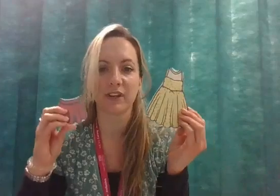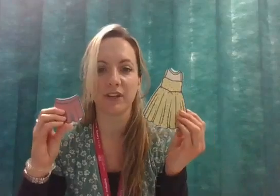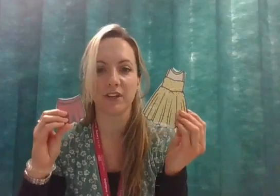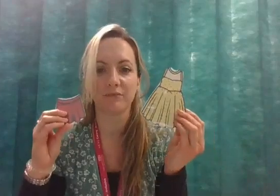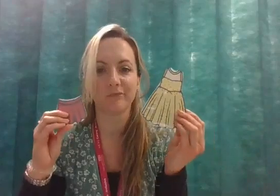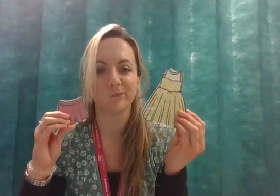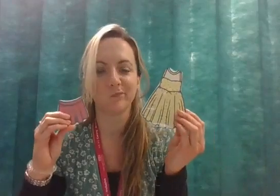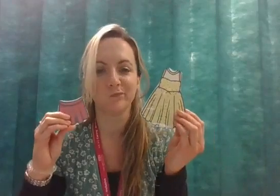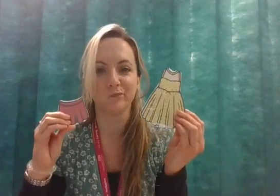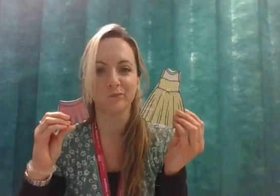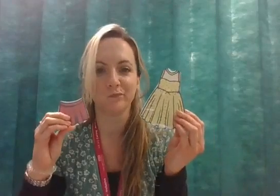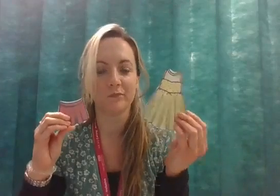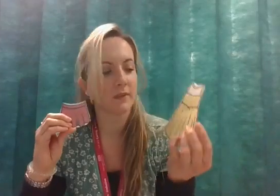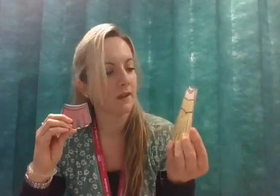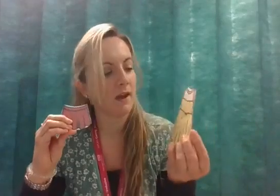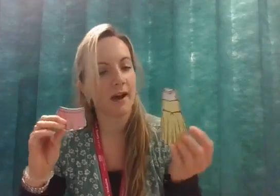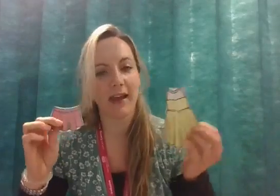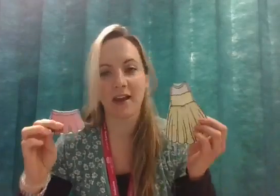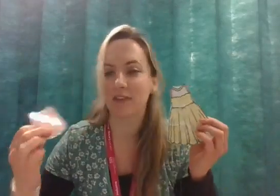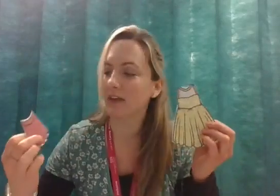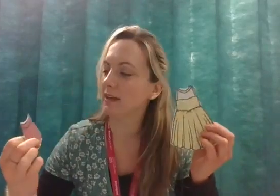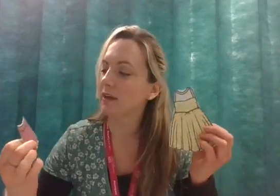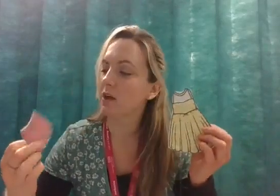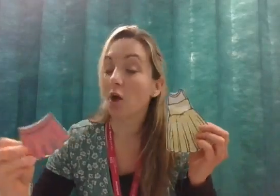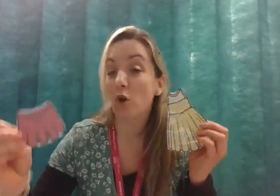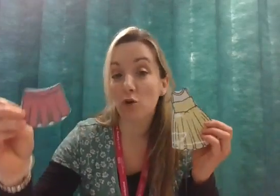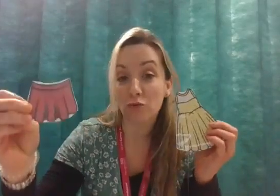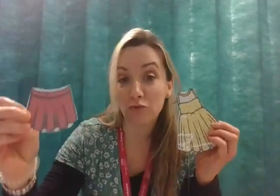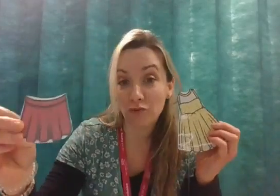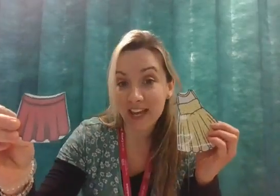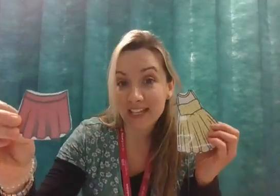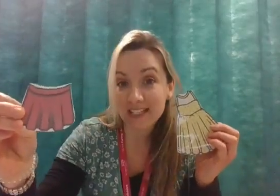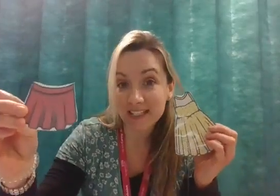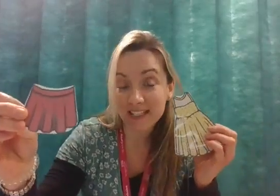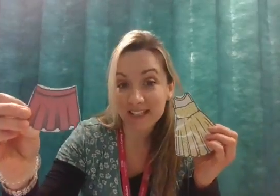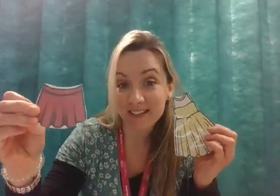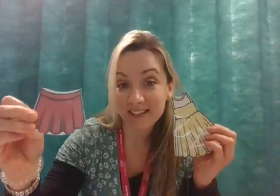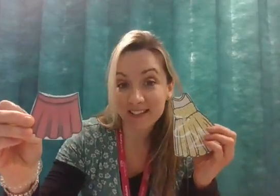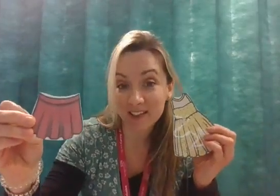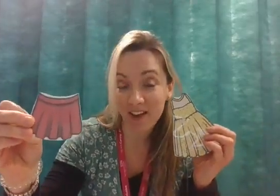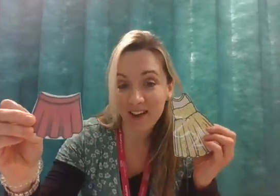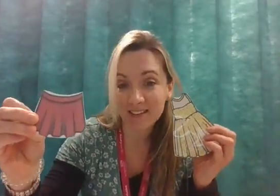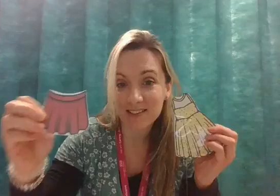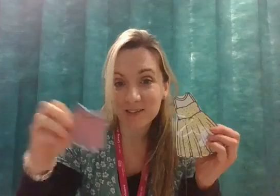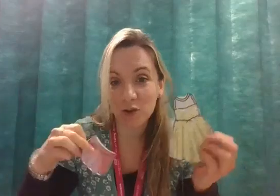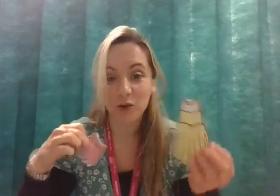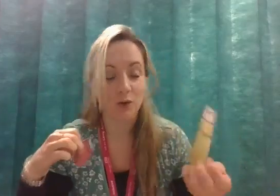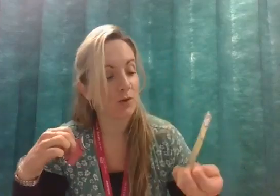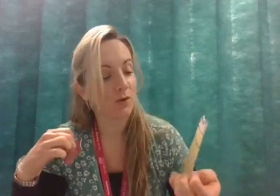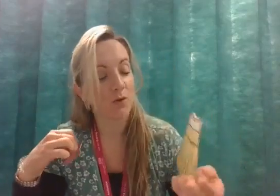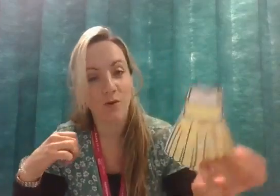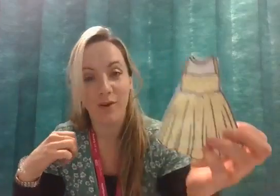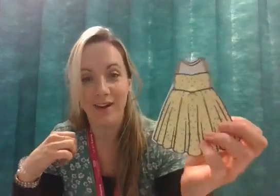skirt? I have a red skirt or